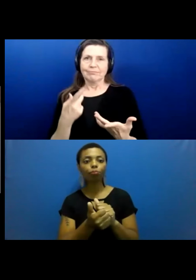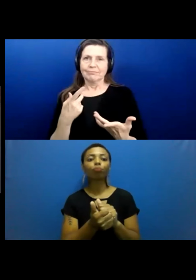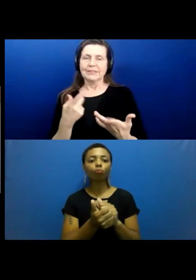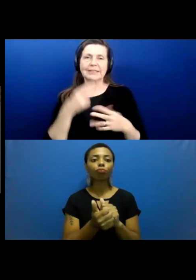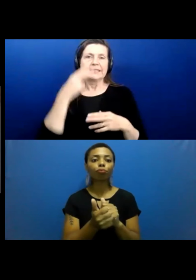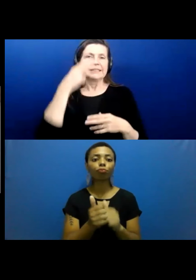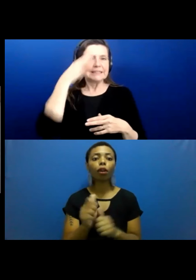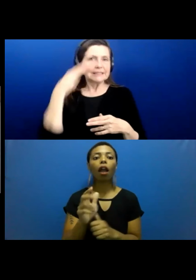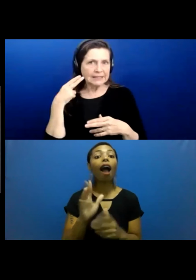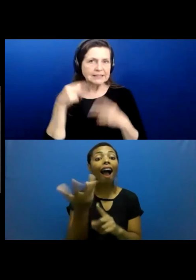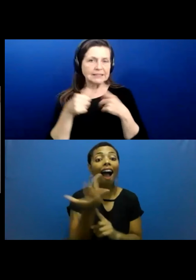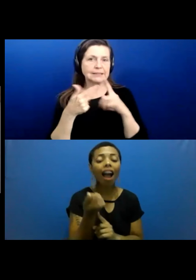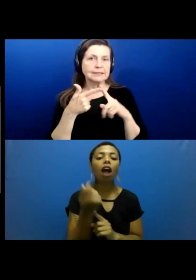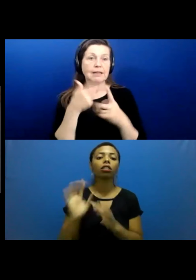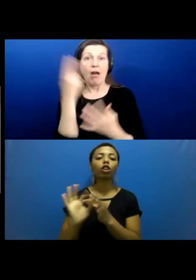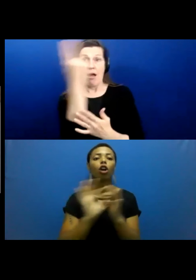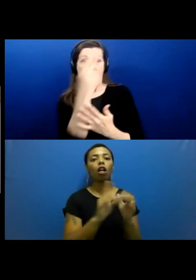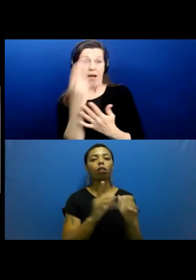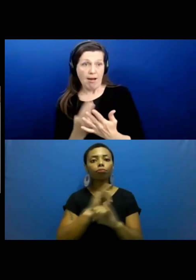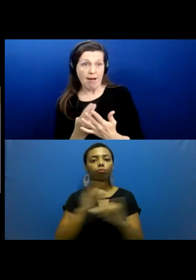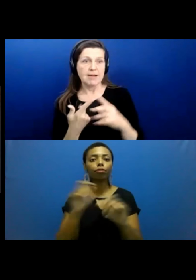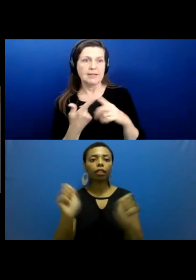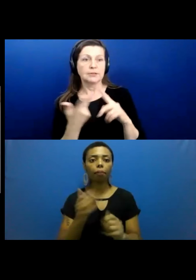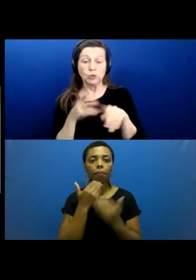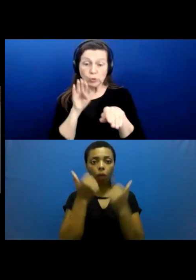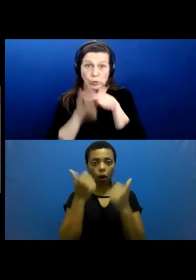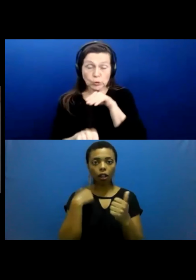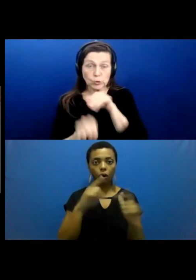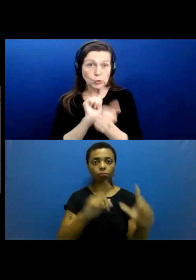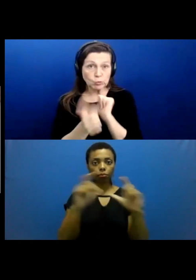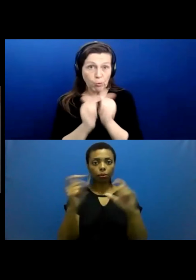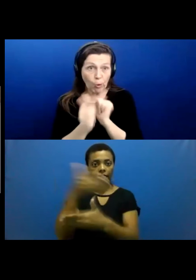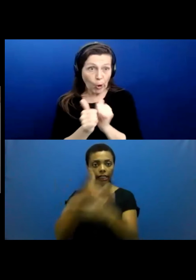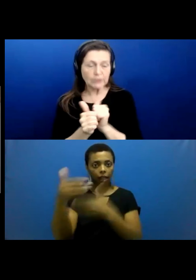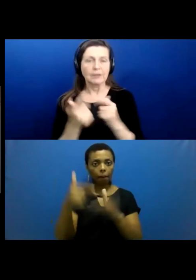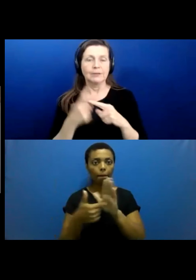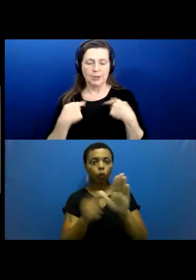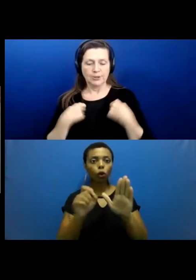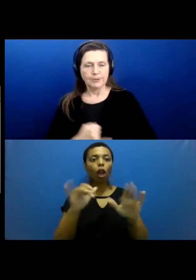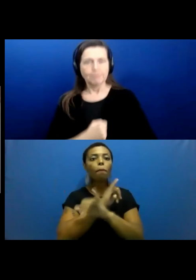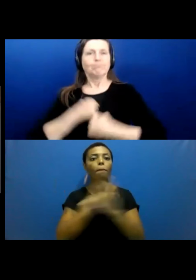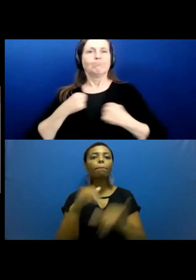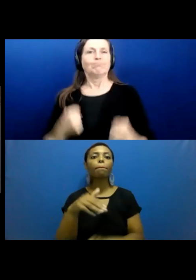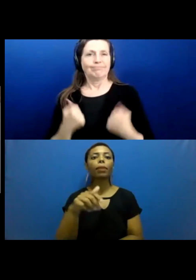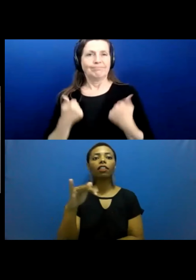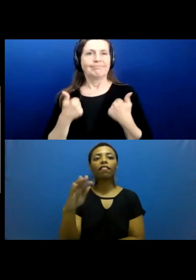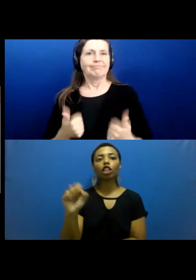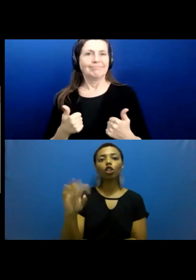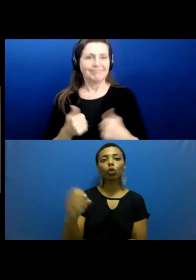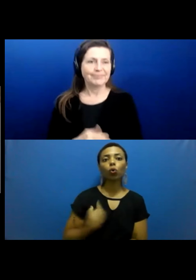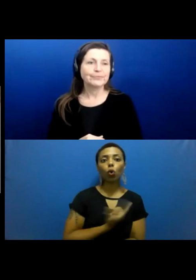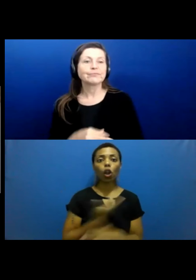this slide is the front of the Sense Art Connect Manifesto. And the graphic on the